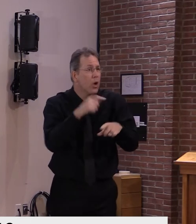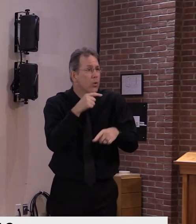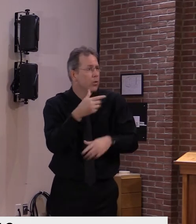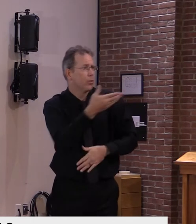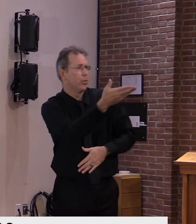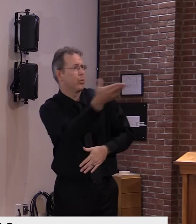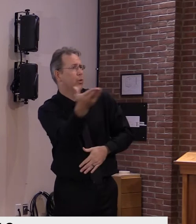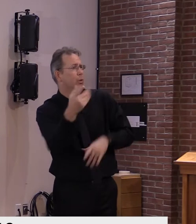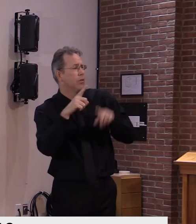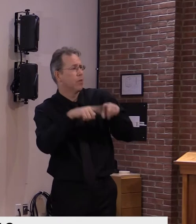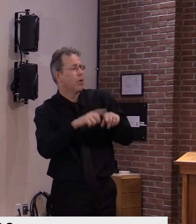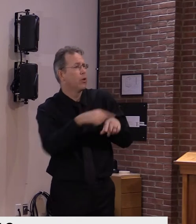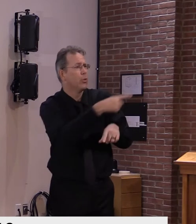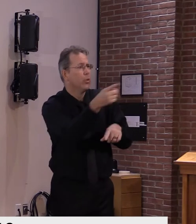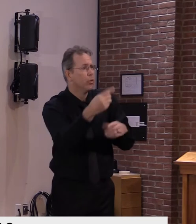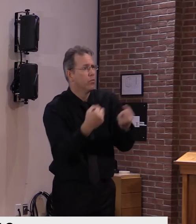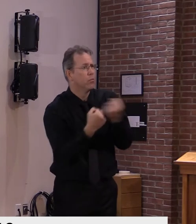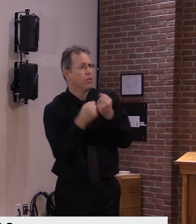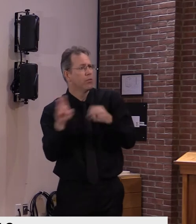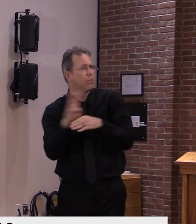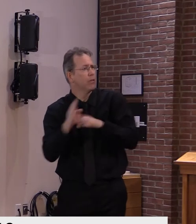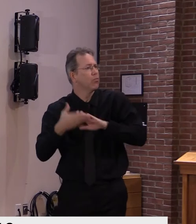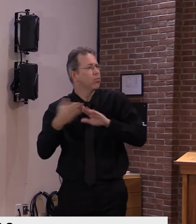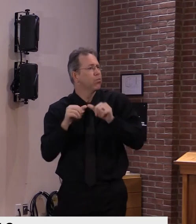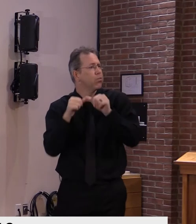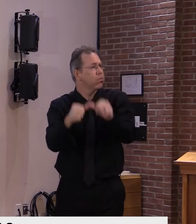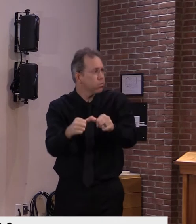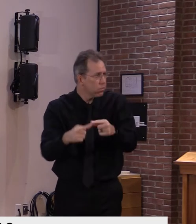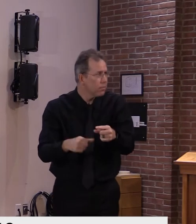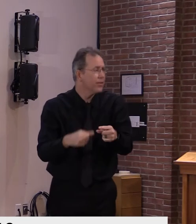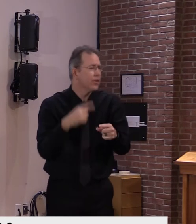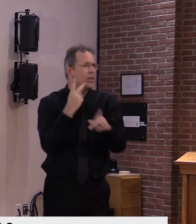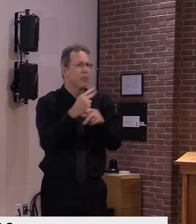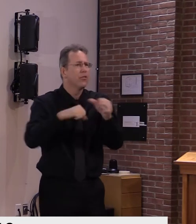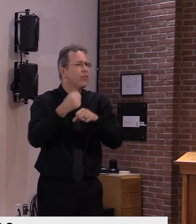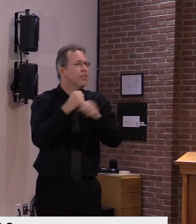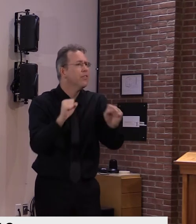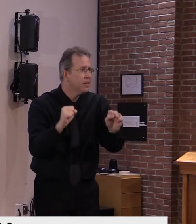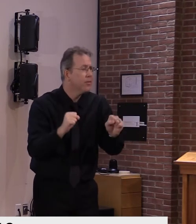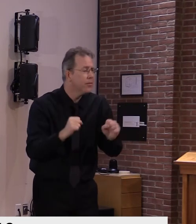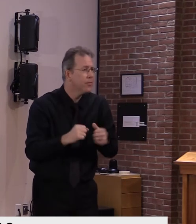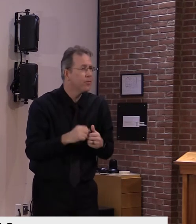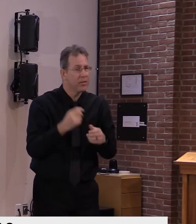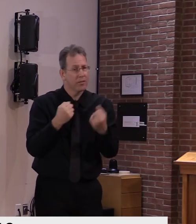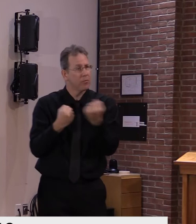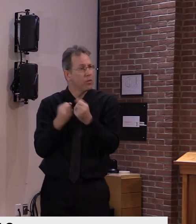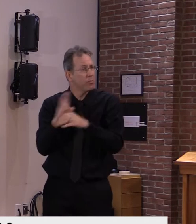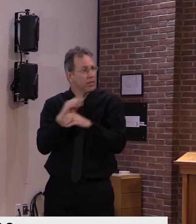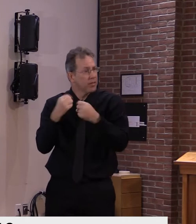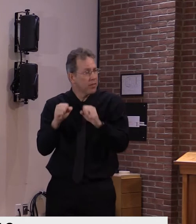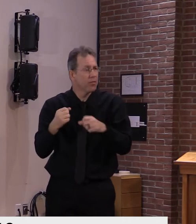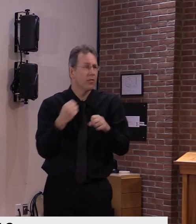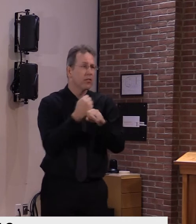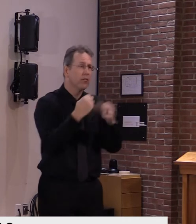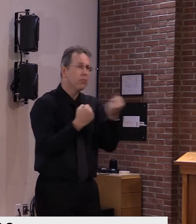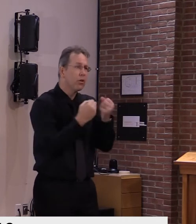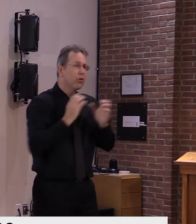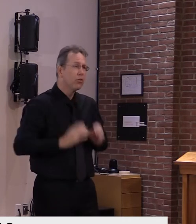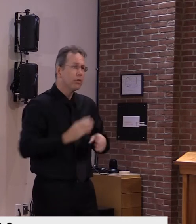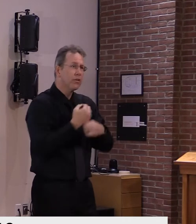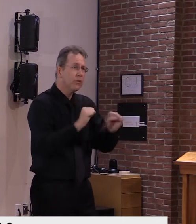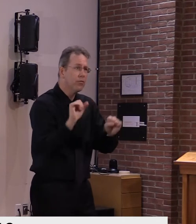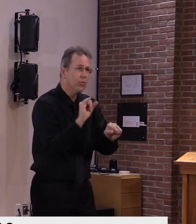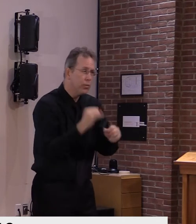possible. And again, look for a variety of ways that will prevent you from gathering and congregating and creating large